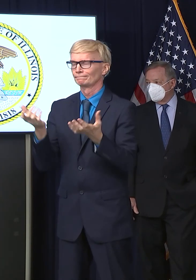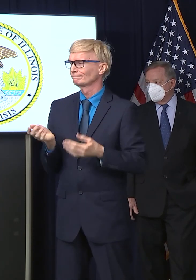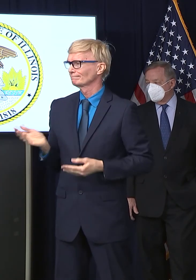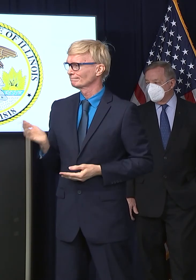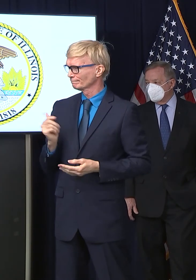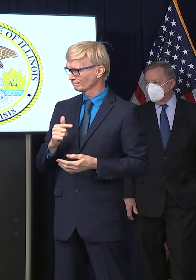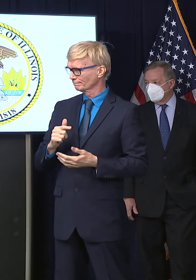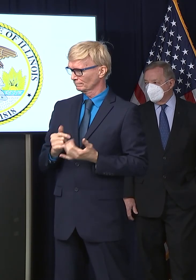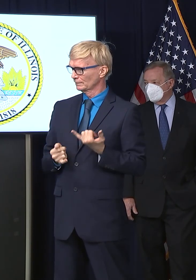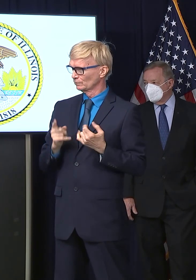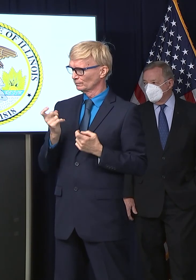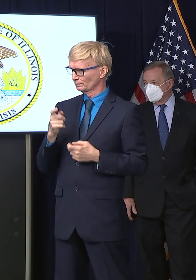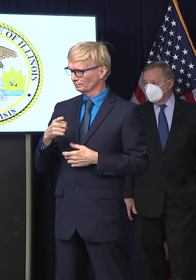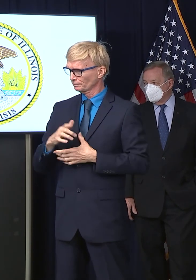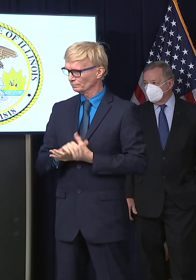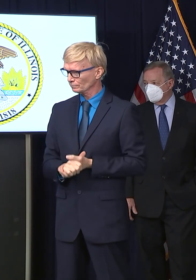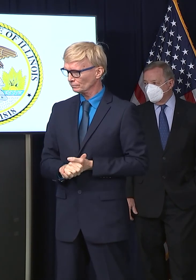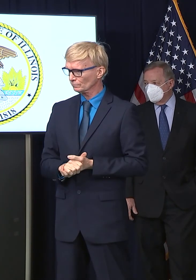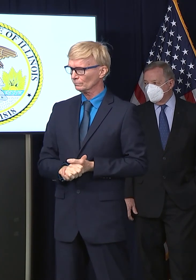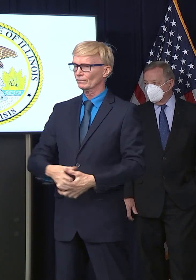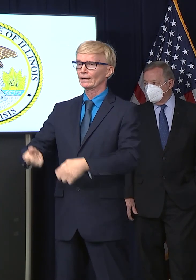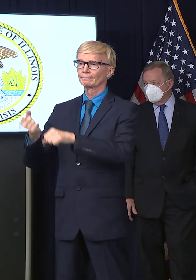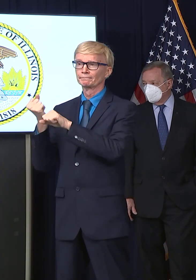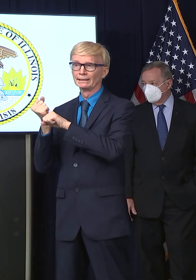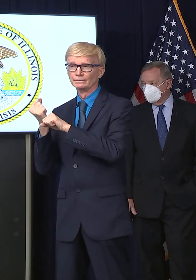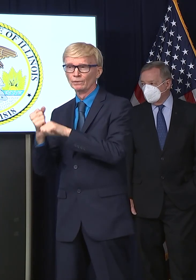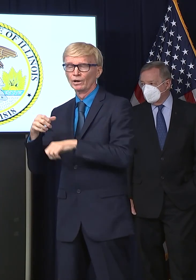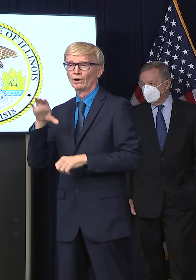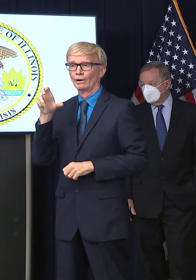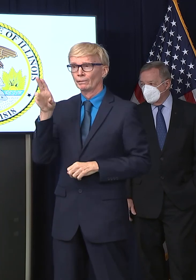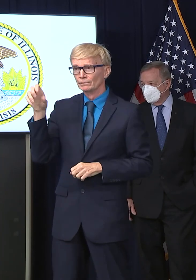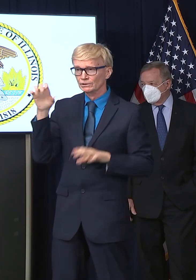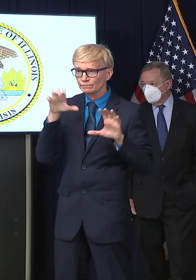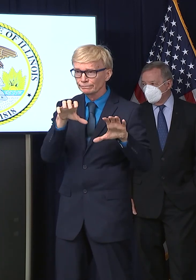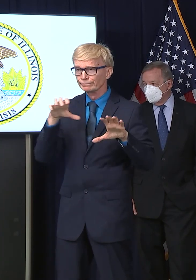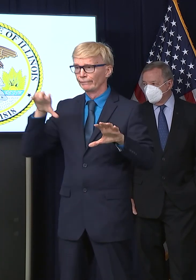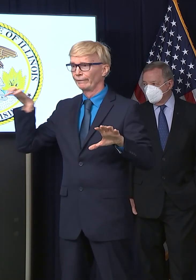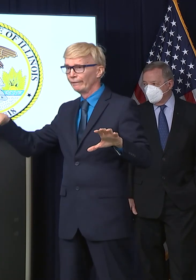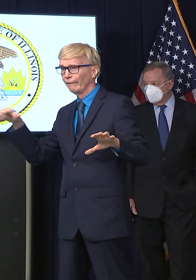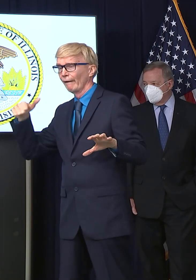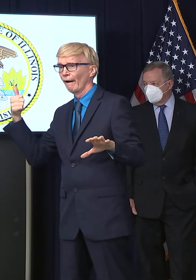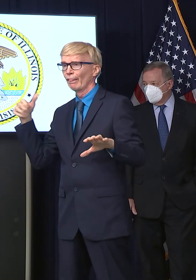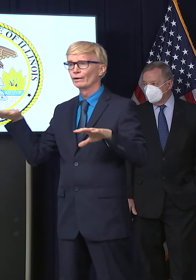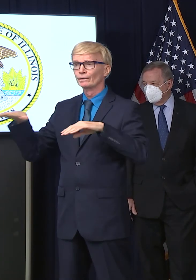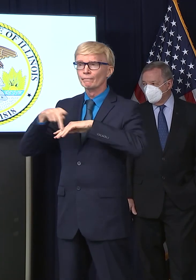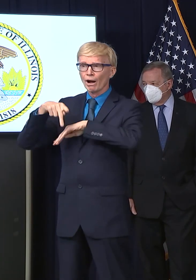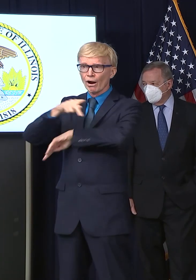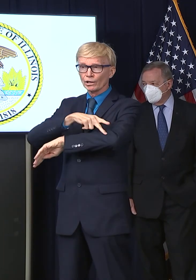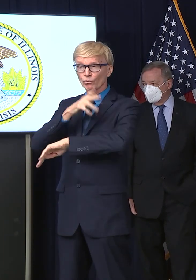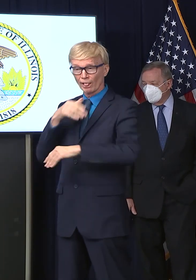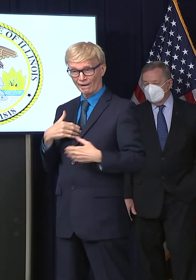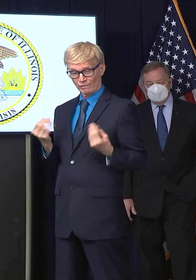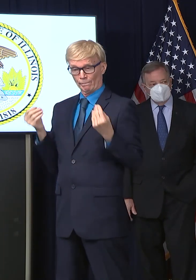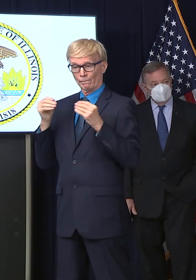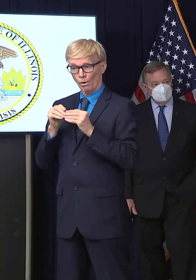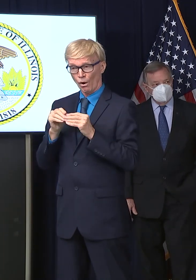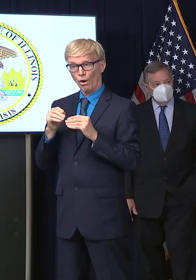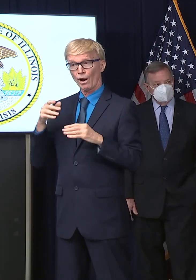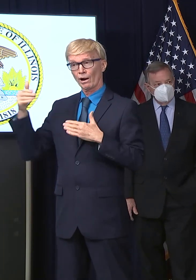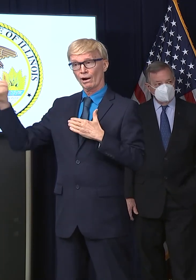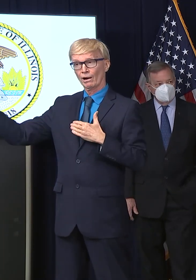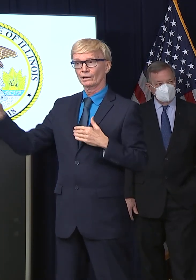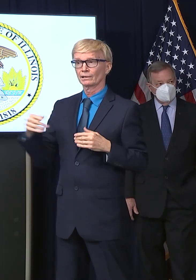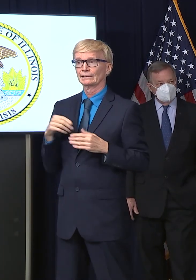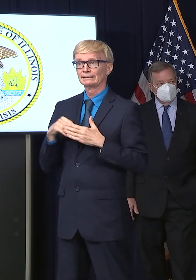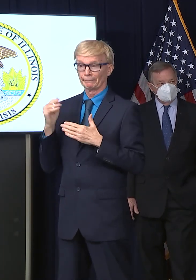one. Could any other large facilities like Wrigley Field or McCormick be turned into mass vaccination sites as Chicago and the state get more doses in March? Of